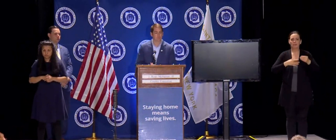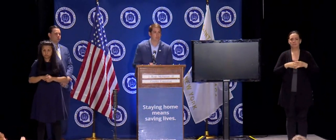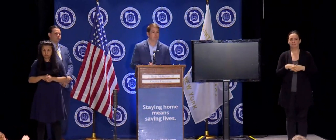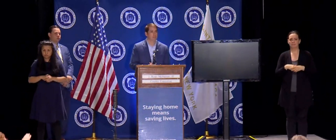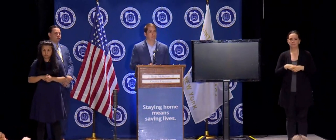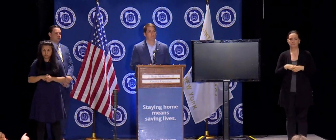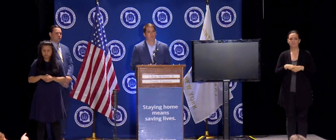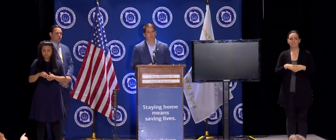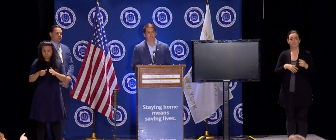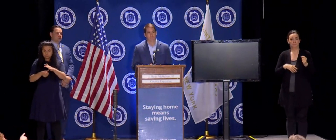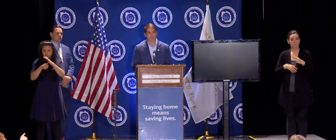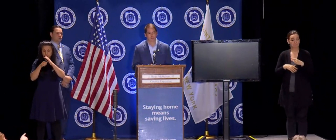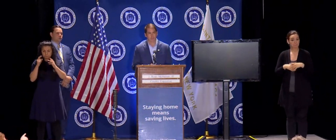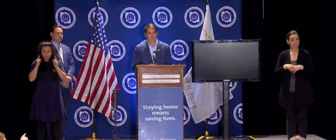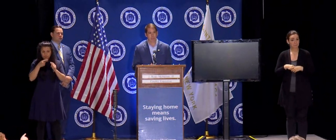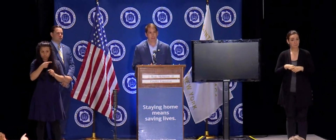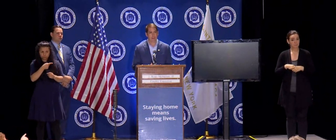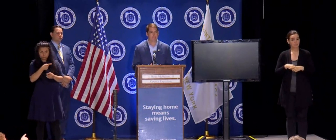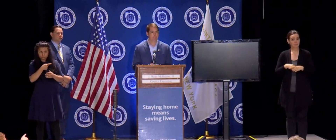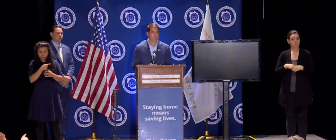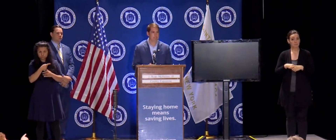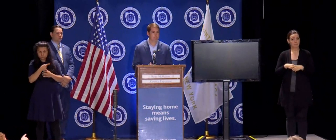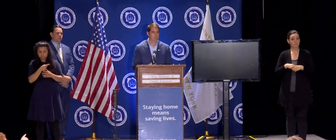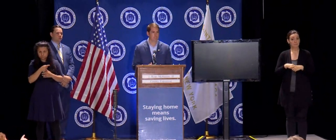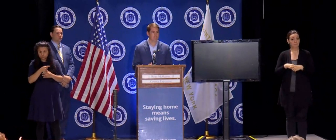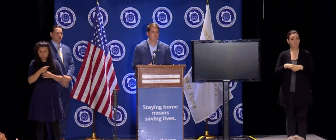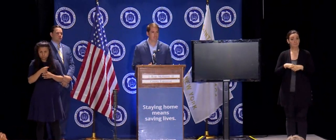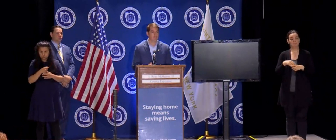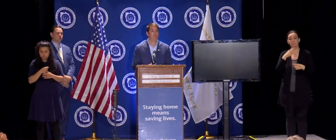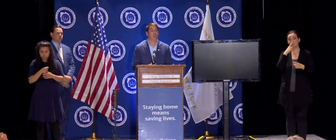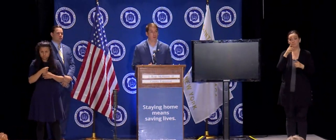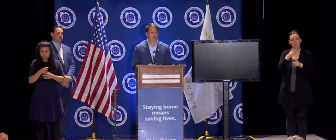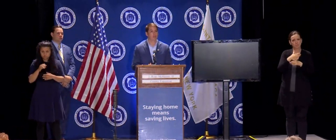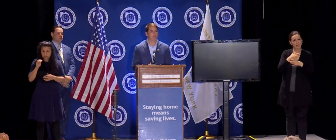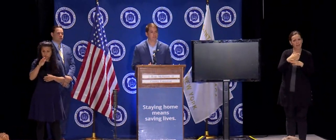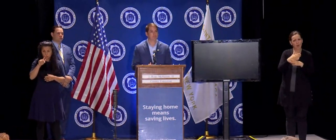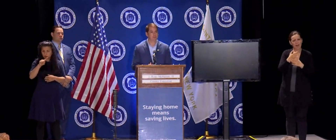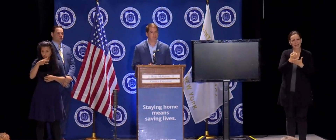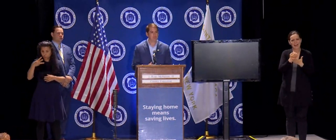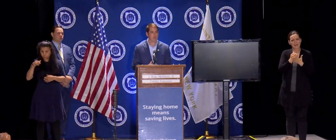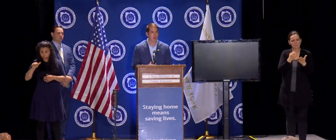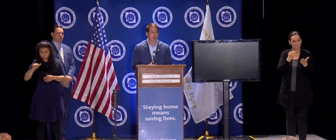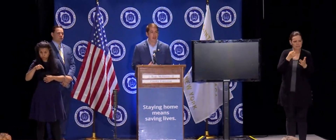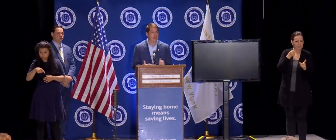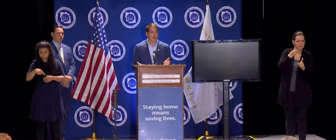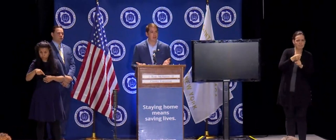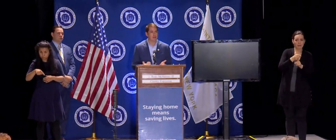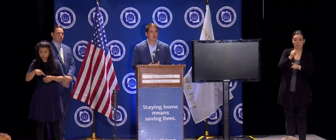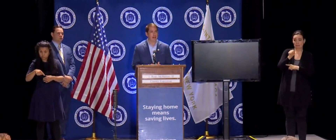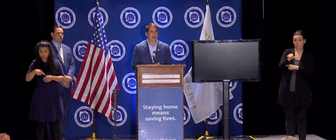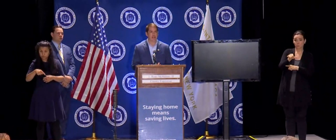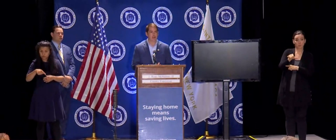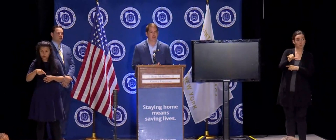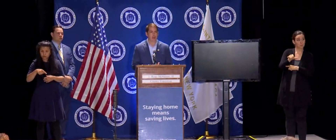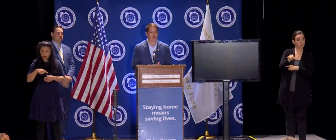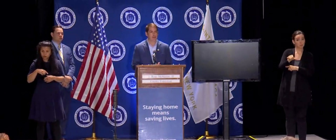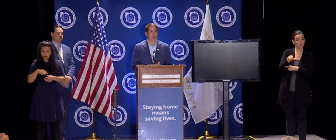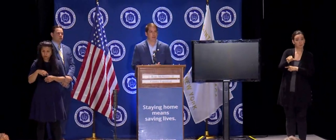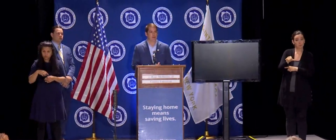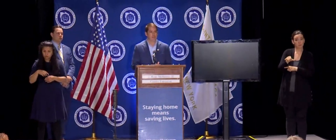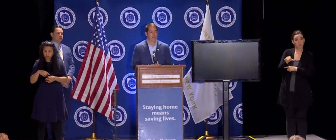sure. Could you talk to the economic impact the Syracuse Nationals brings to the city? Yeah, like any